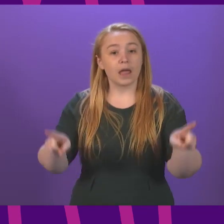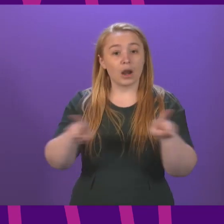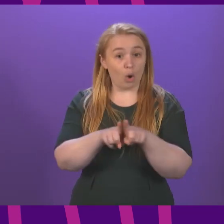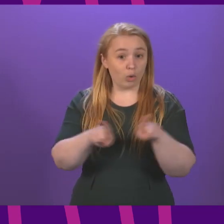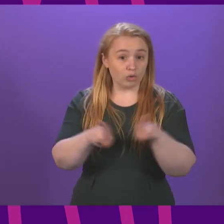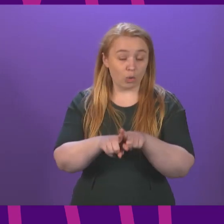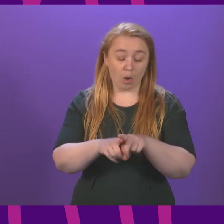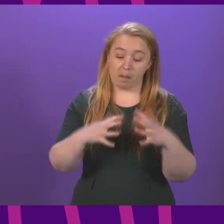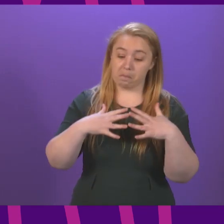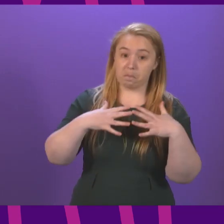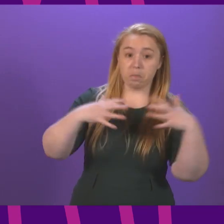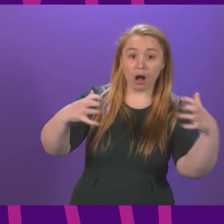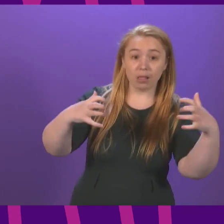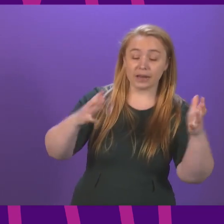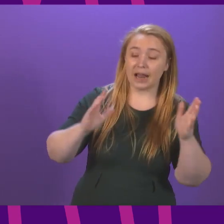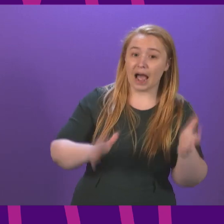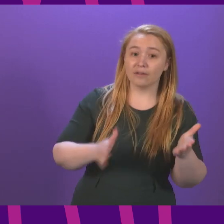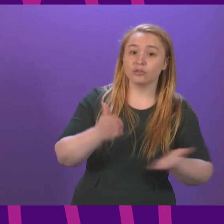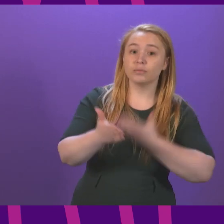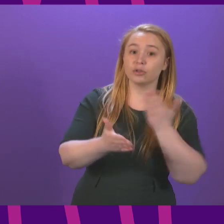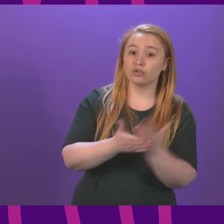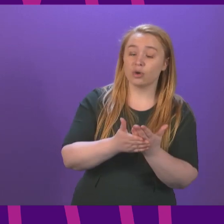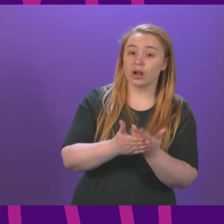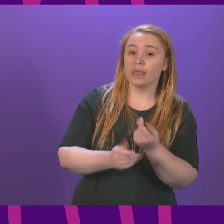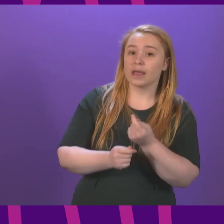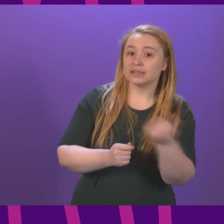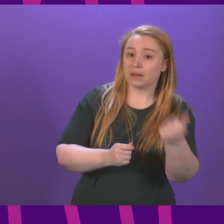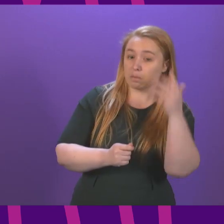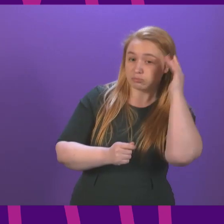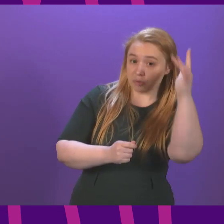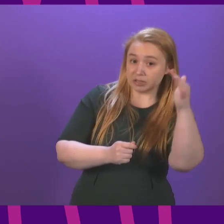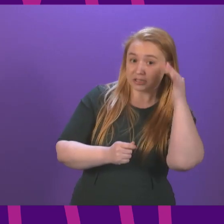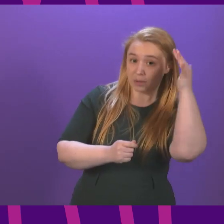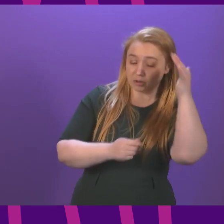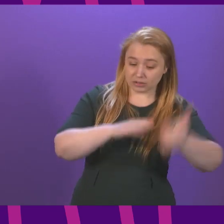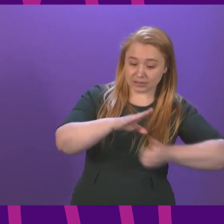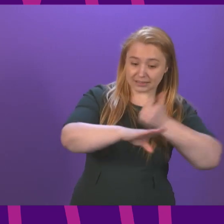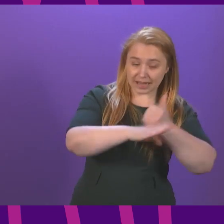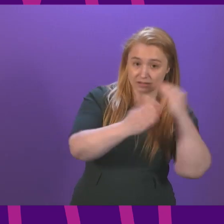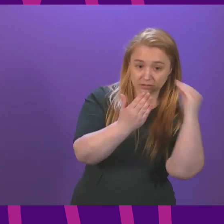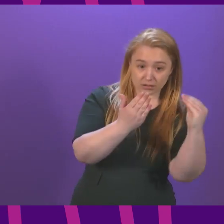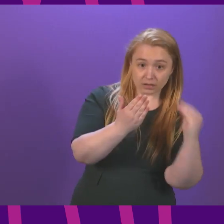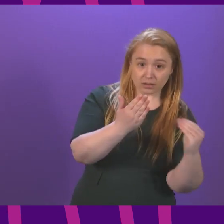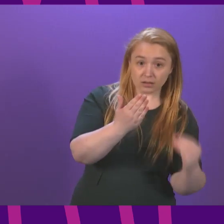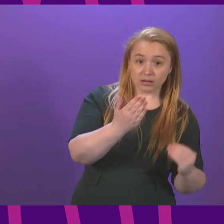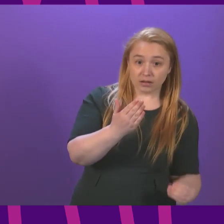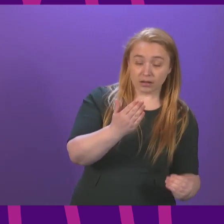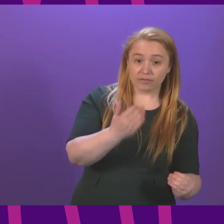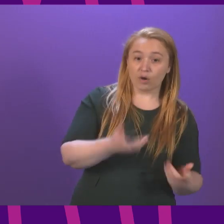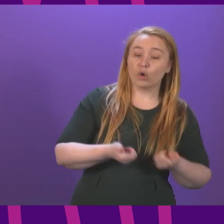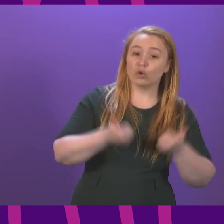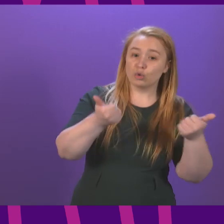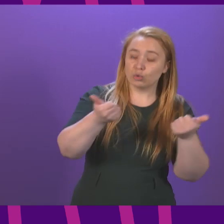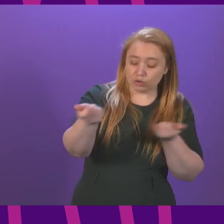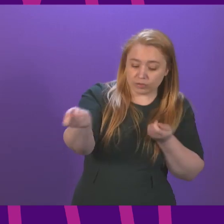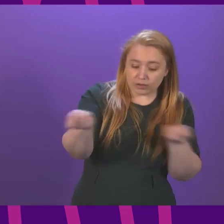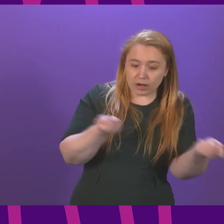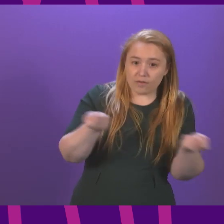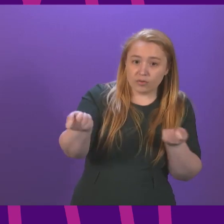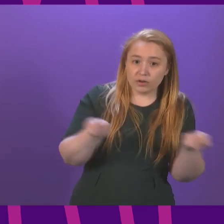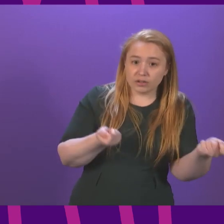think, has a role to play in ensuring that some of these principles that are in place for the good governance that any